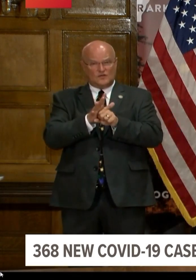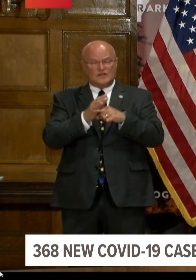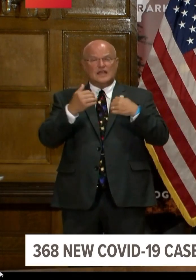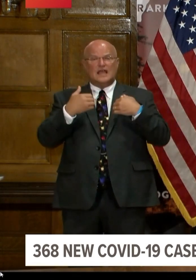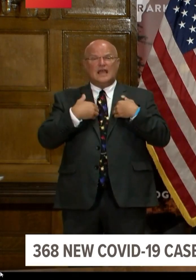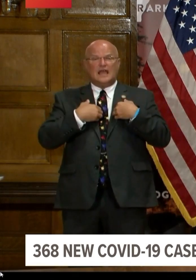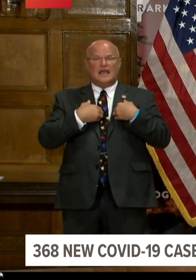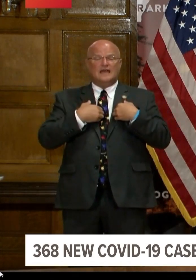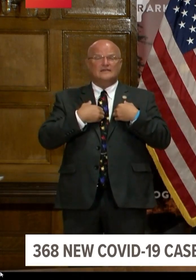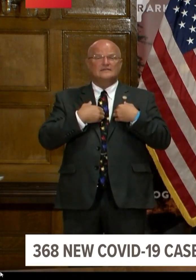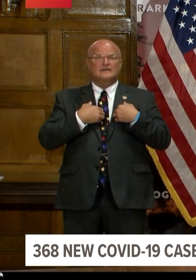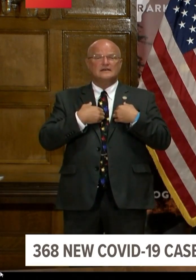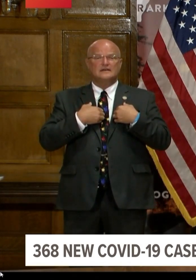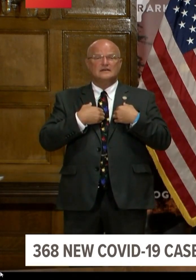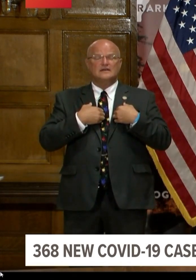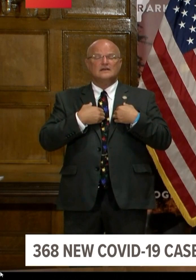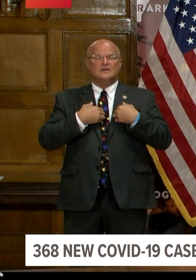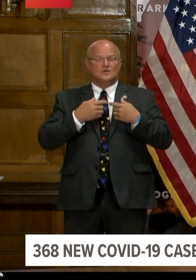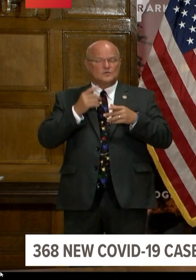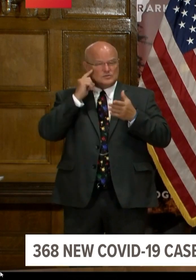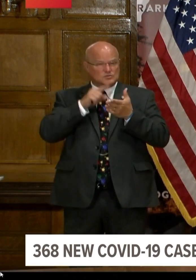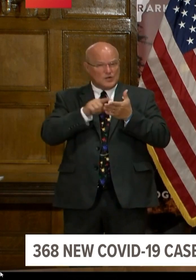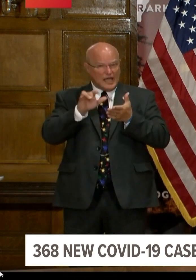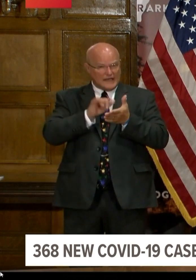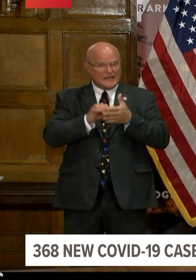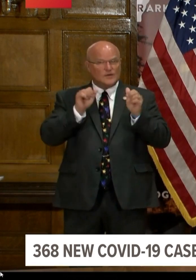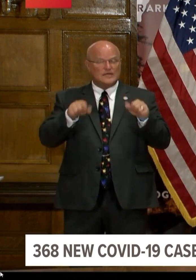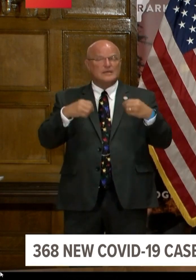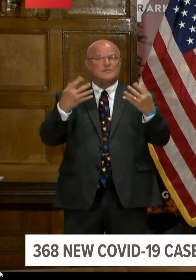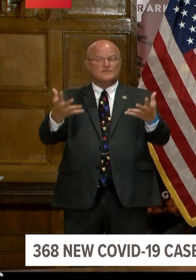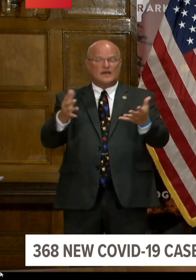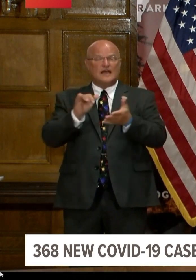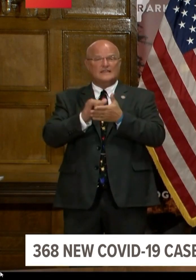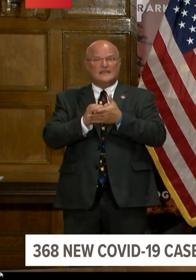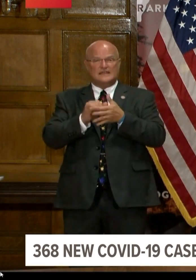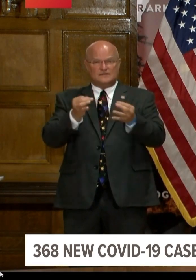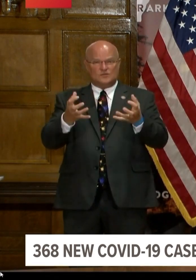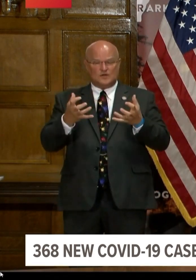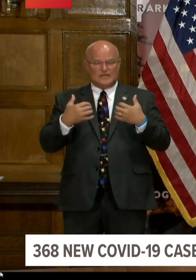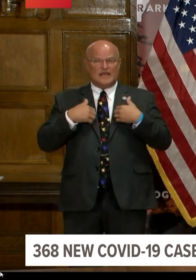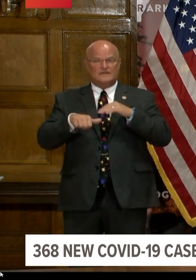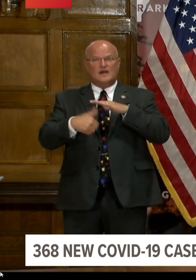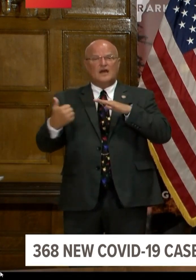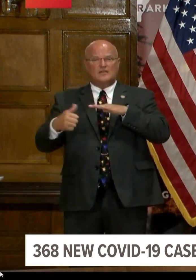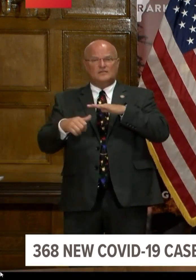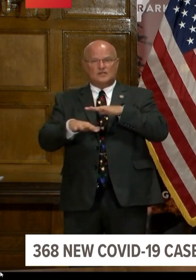have comorbid conditions. We do track that. We can provide that information if you desire.